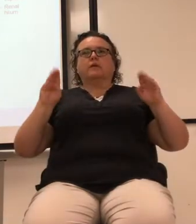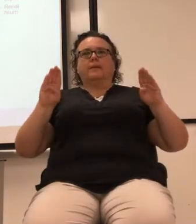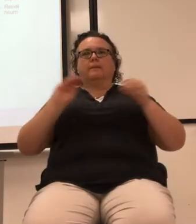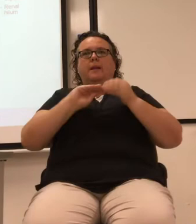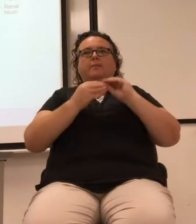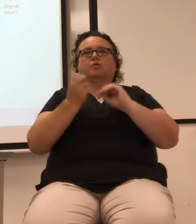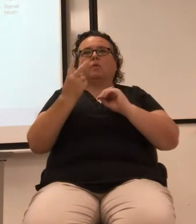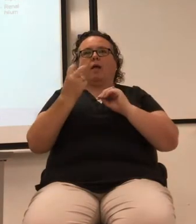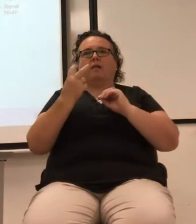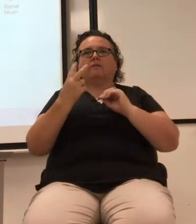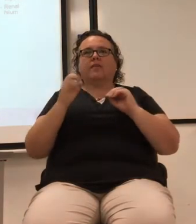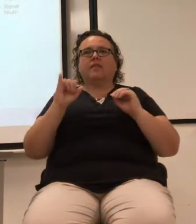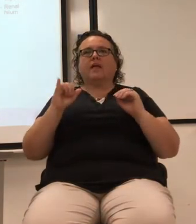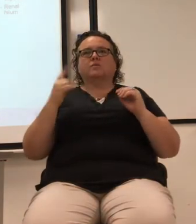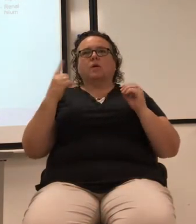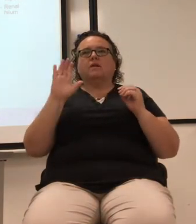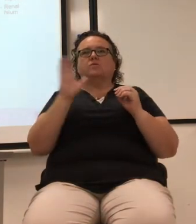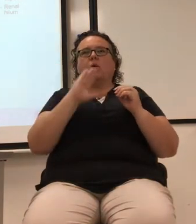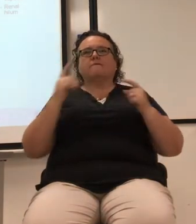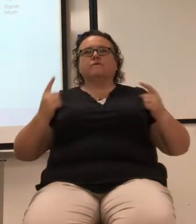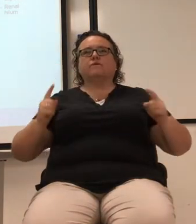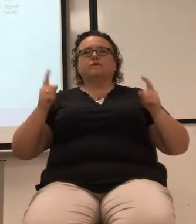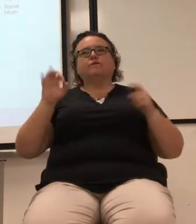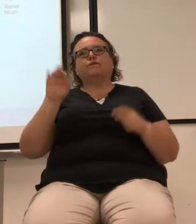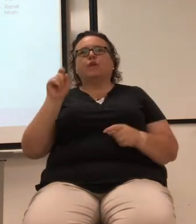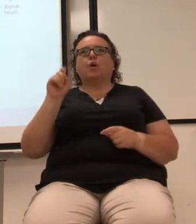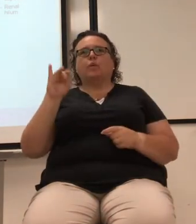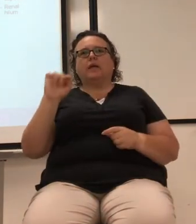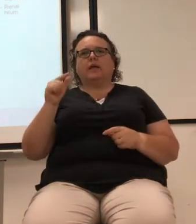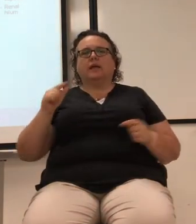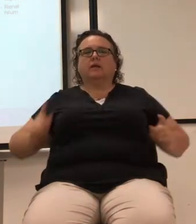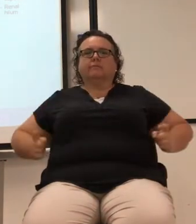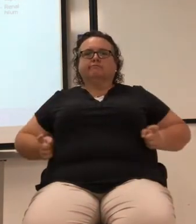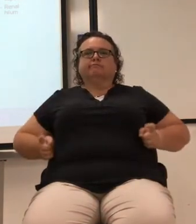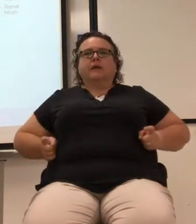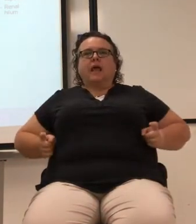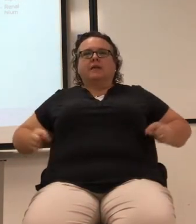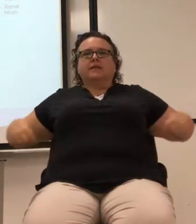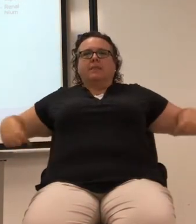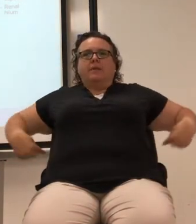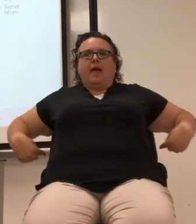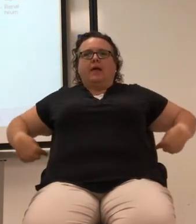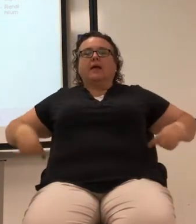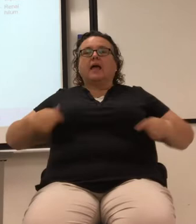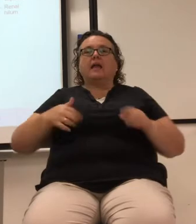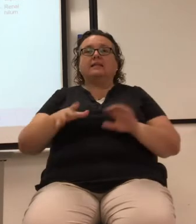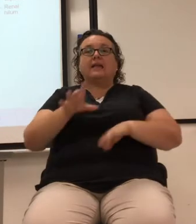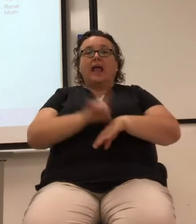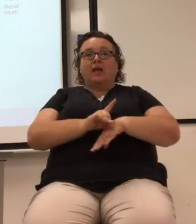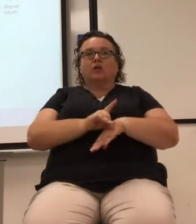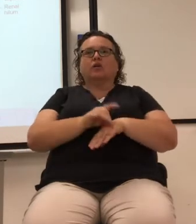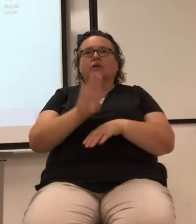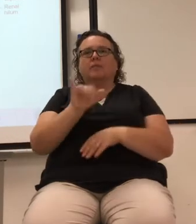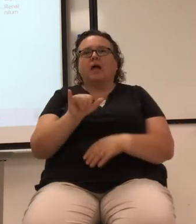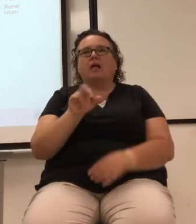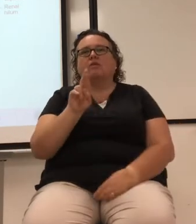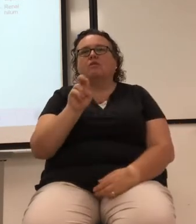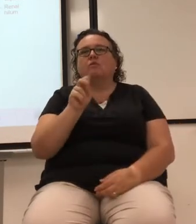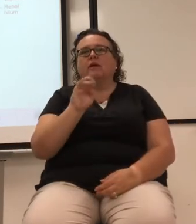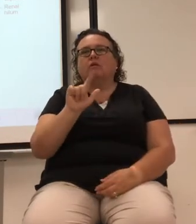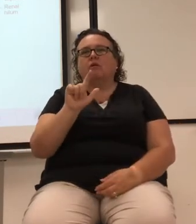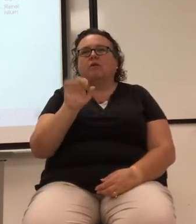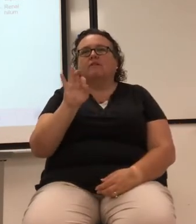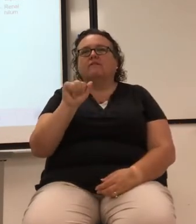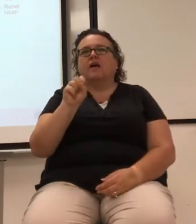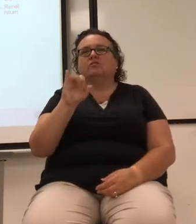and I kind of reach back. And there's it's anchored by the renal fascia. The renal fascia is a fatty connective tissue.